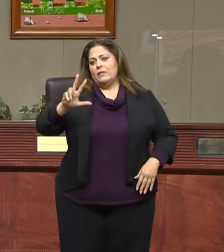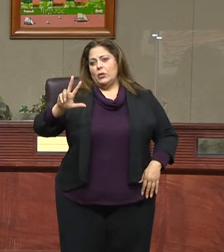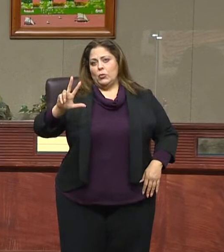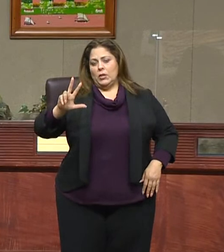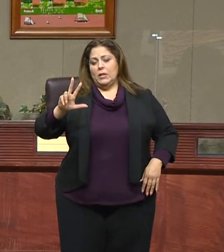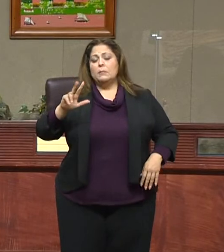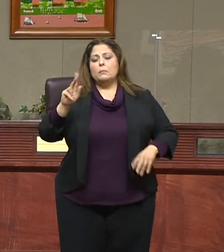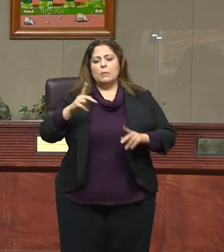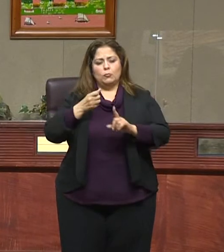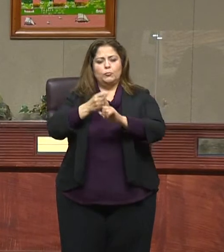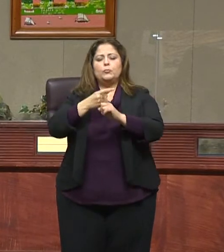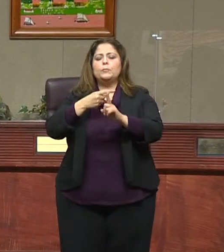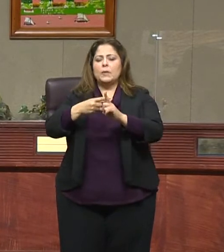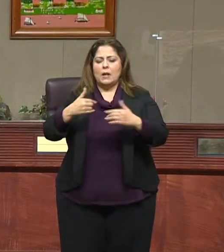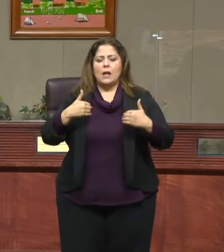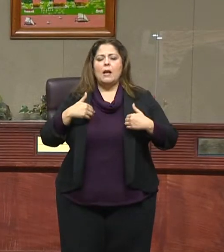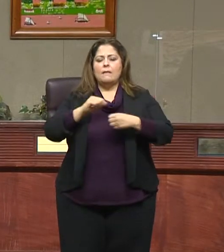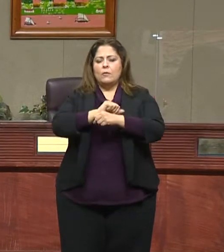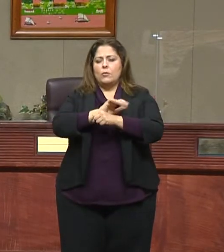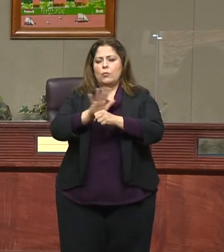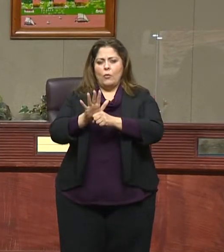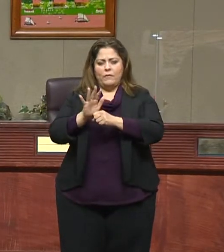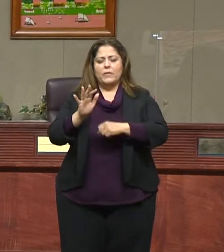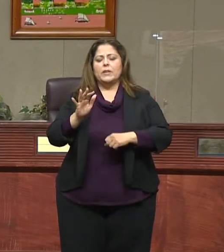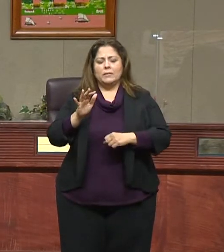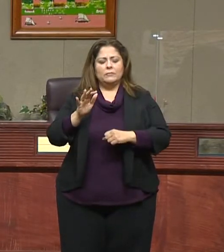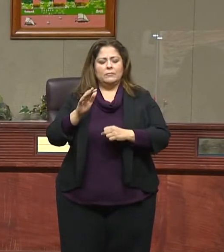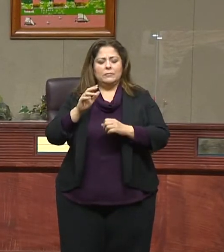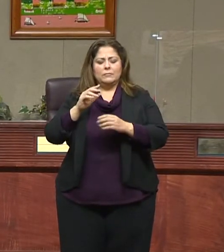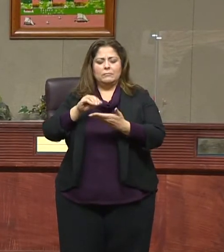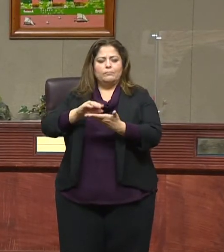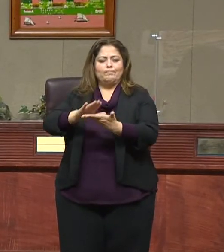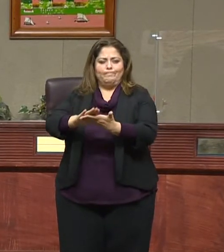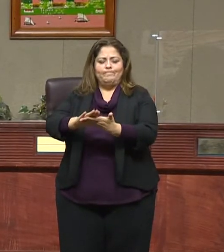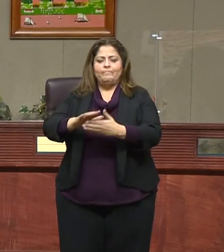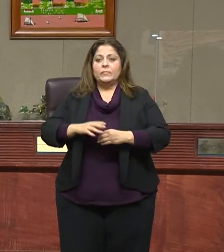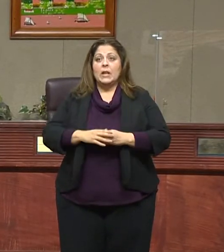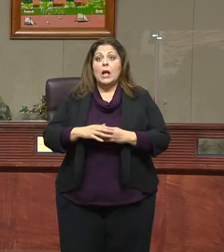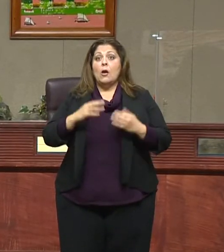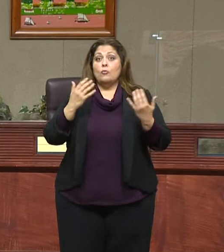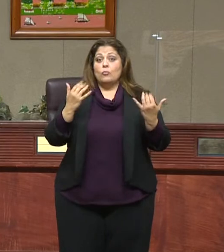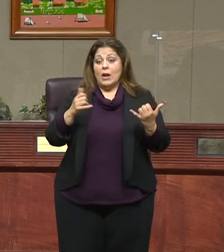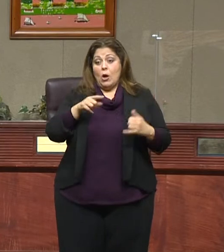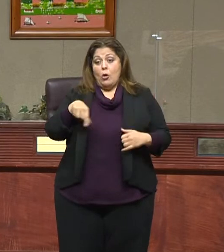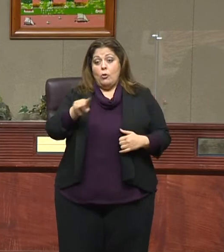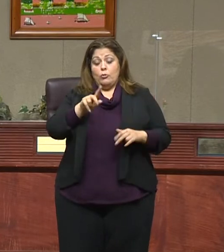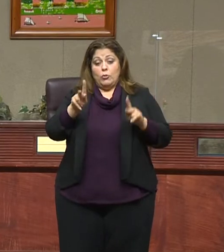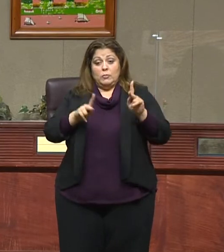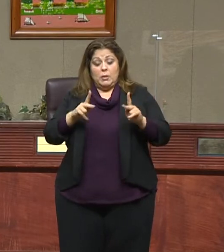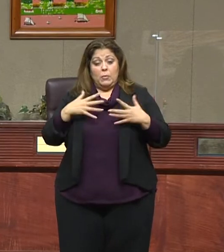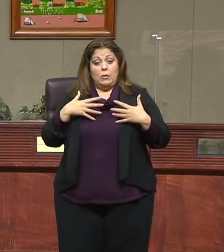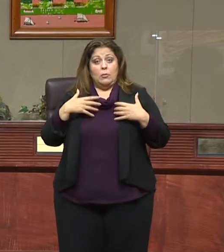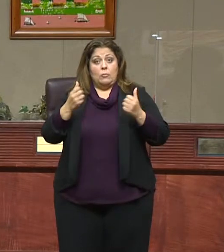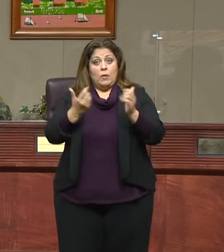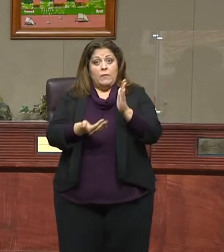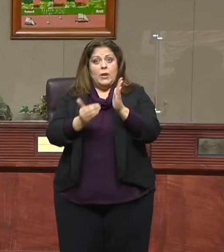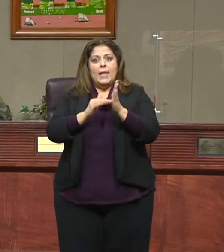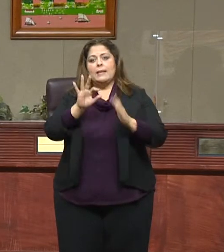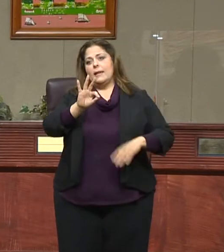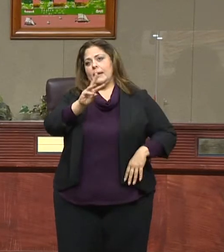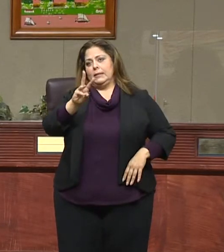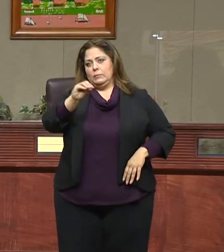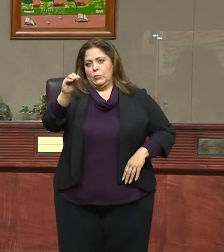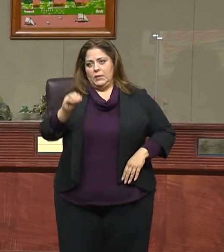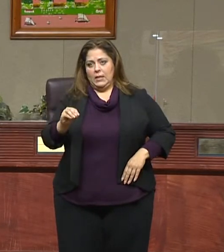132,053 positive cases of COVID-19 reported to us. Our current recovery rate remains at 96%.